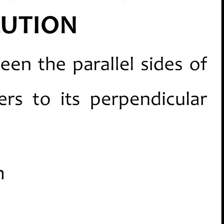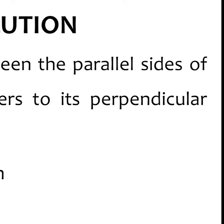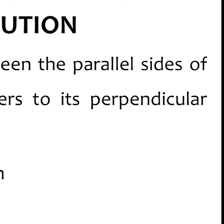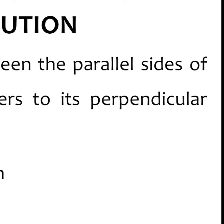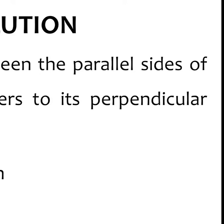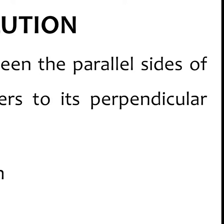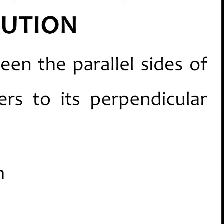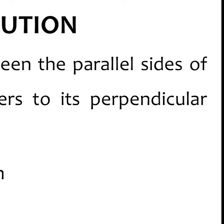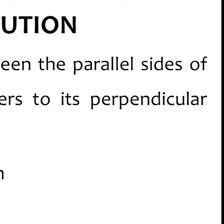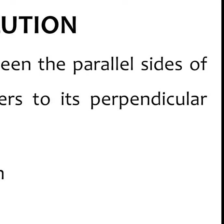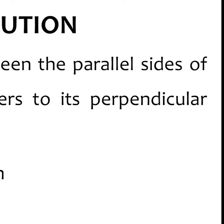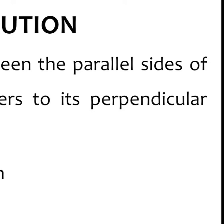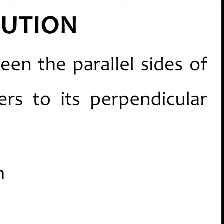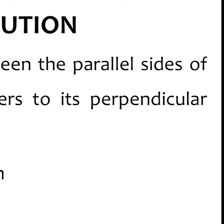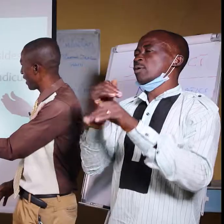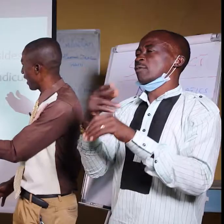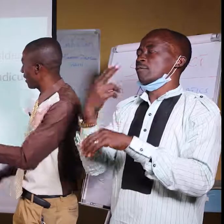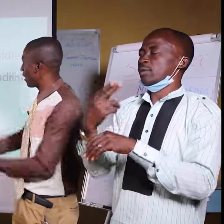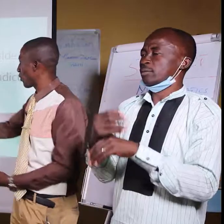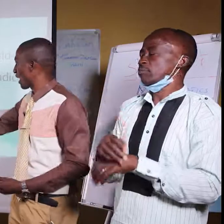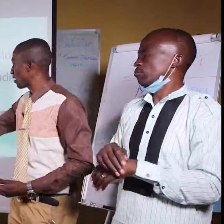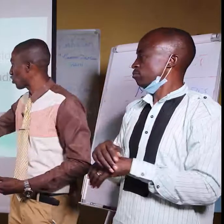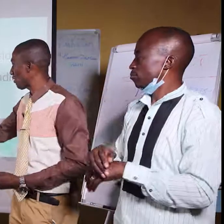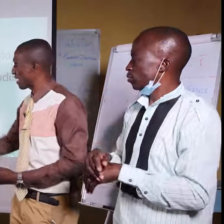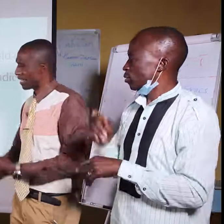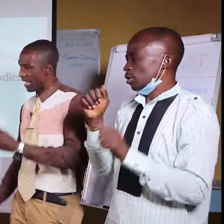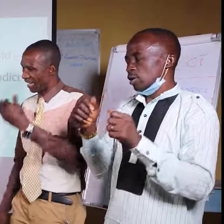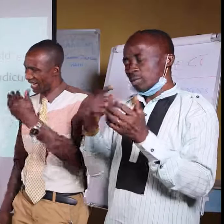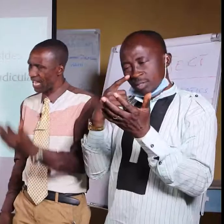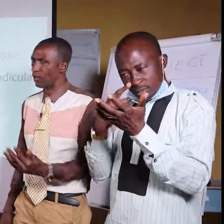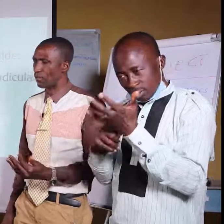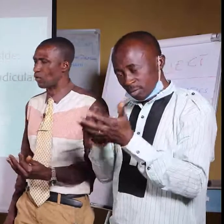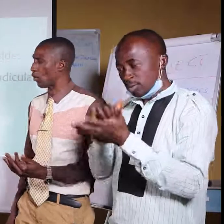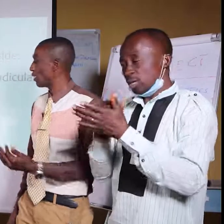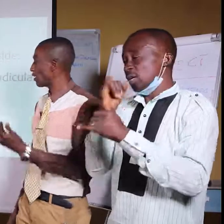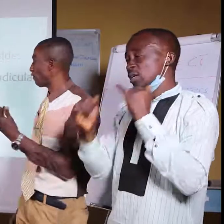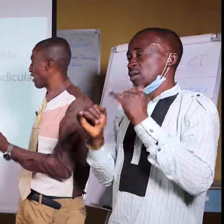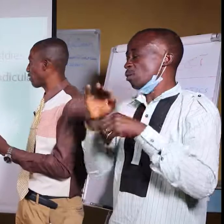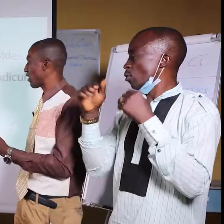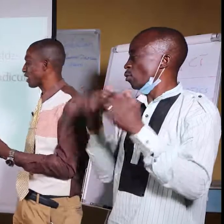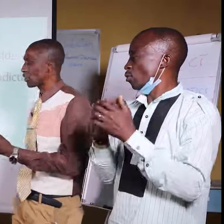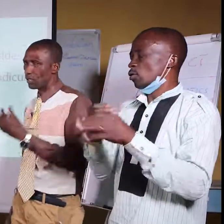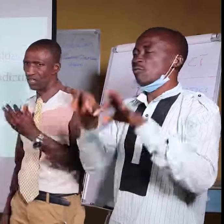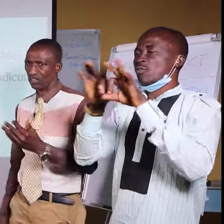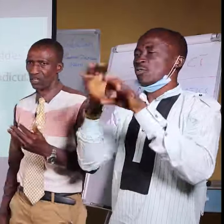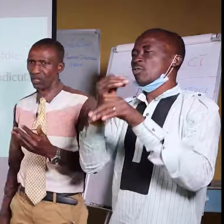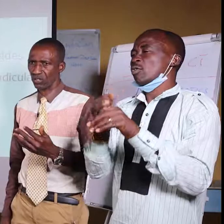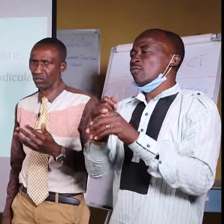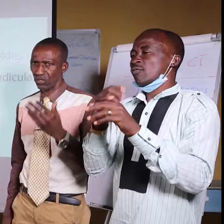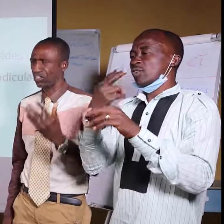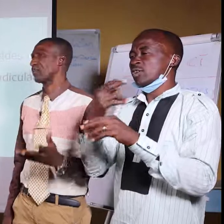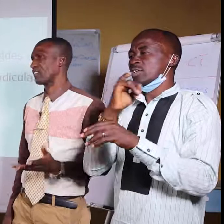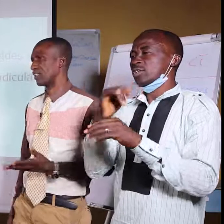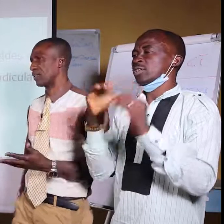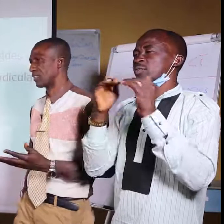calculate the value of h. Do your substitution here. You can discover that at the end of it all, the value of h is equals